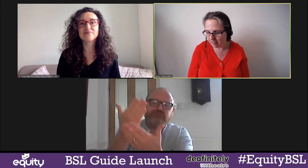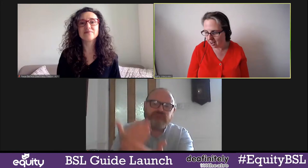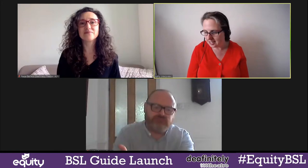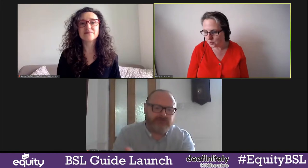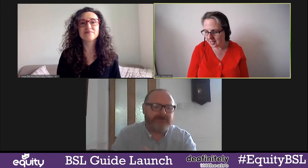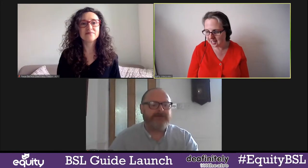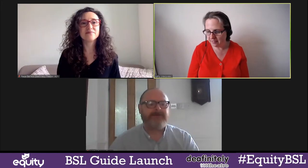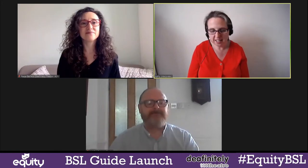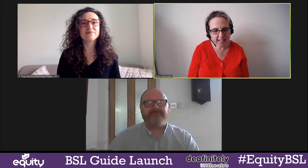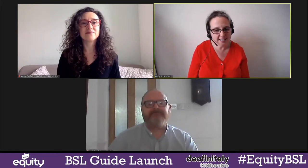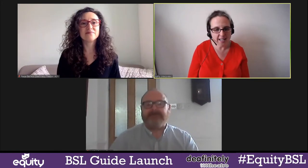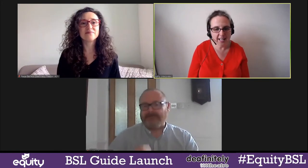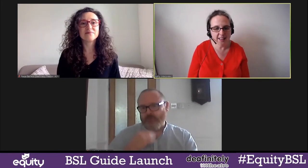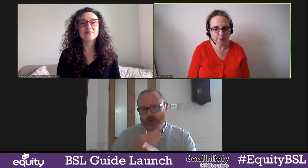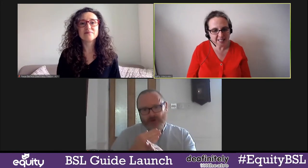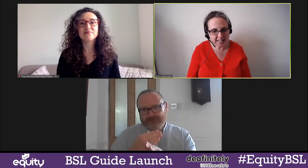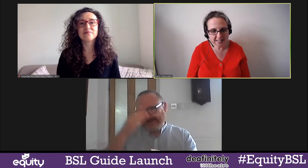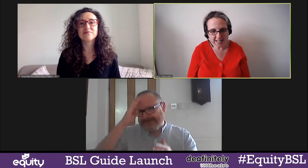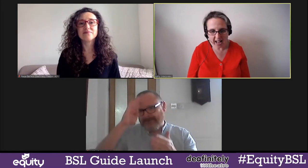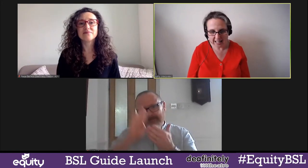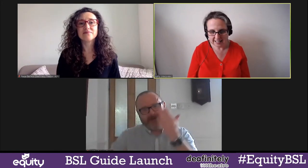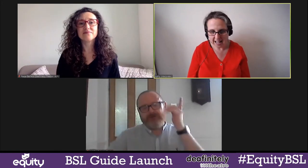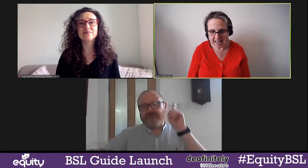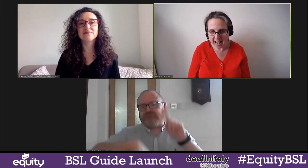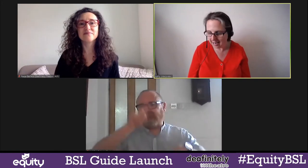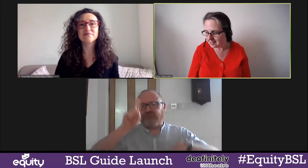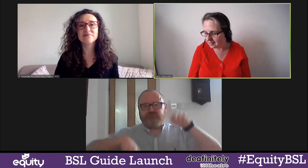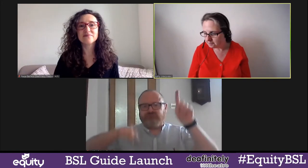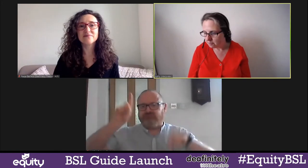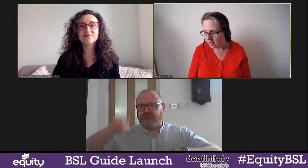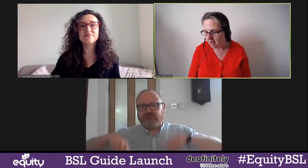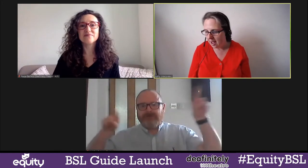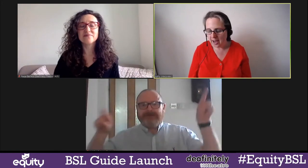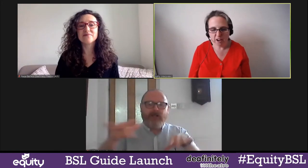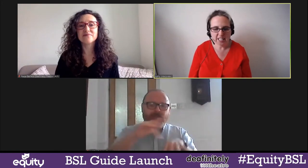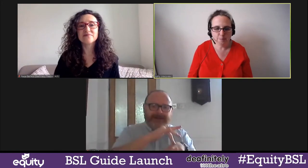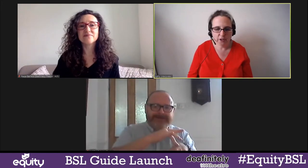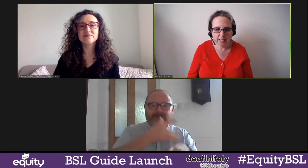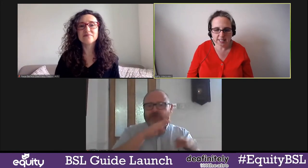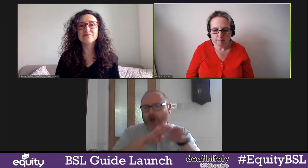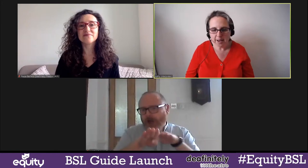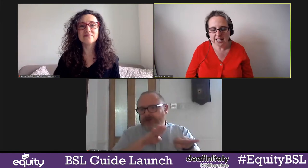last 27 years in the business as an actor, and I've experienced many